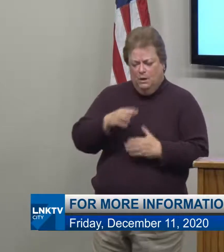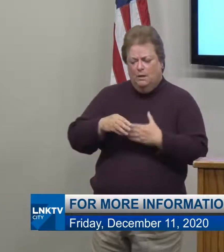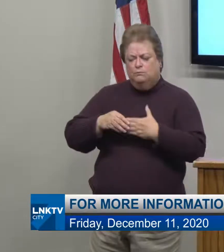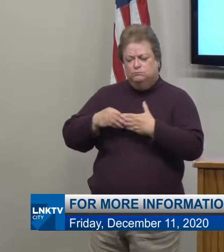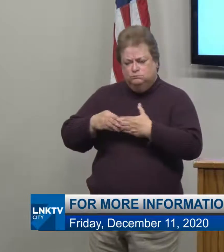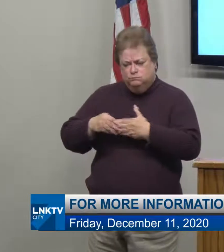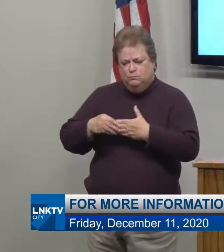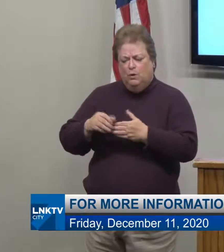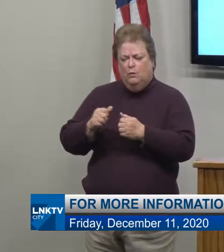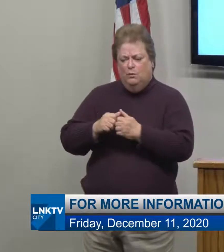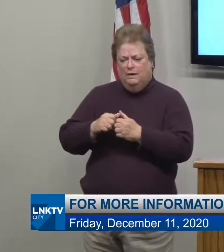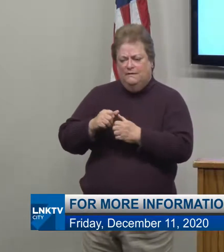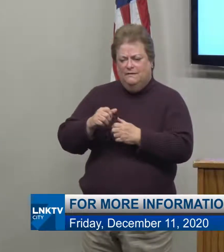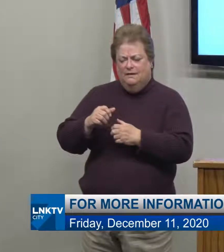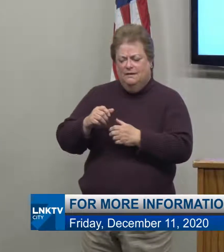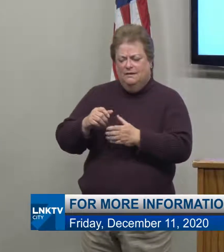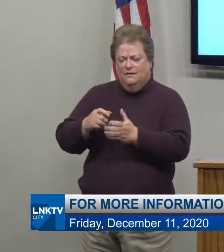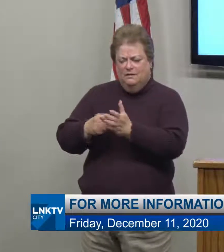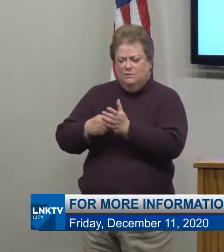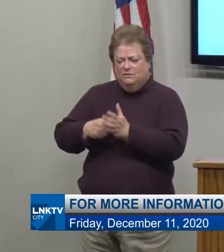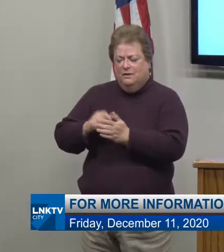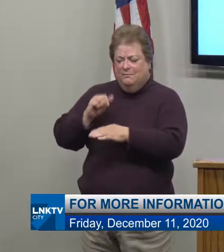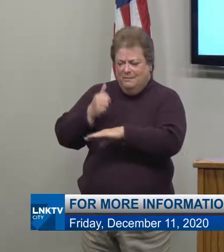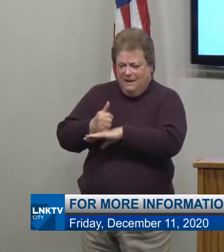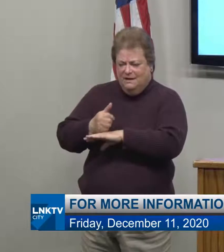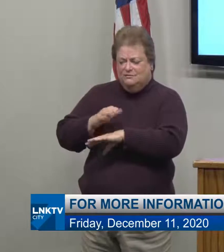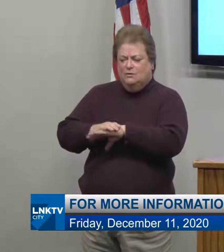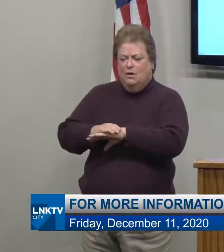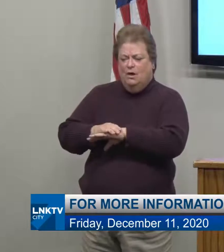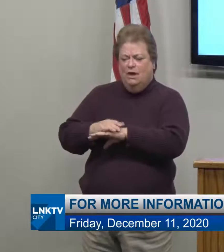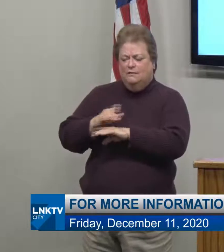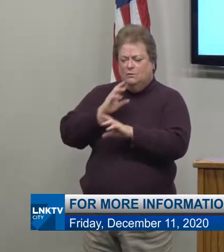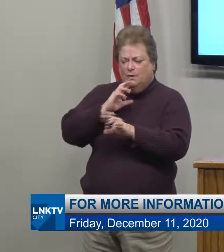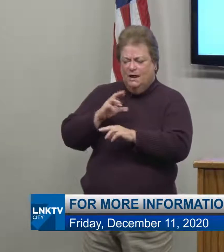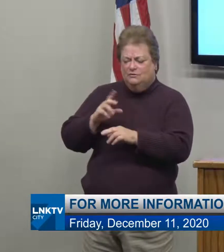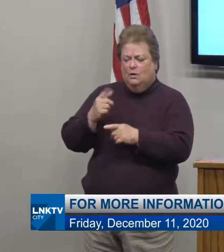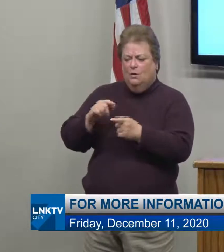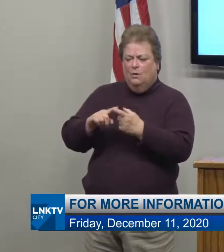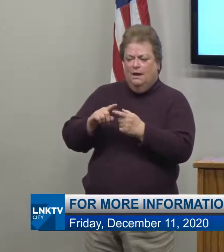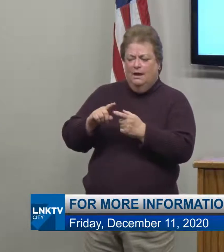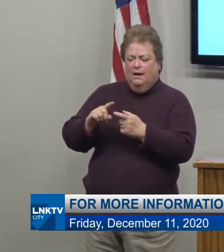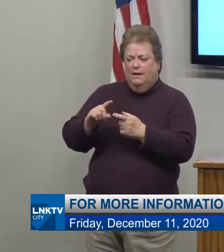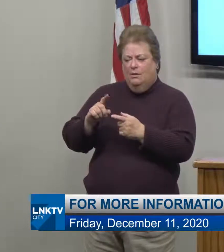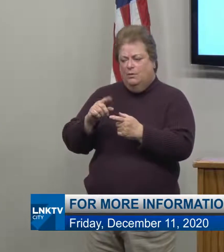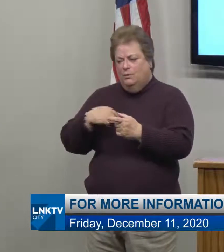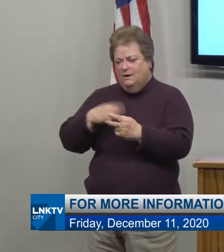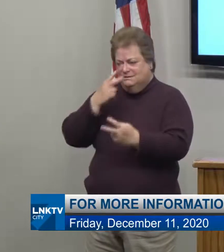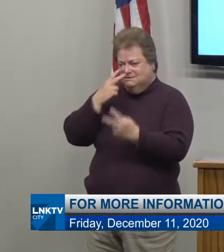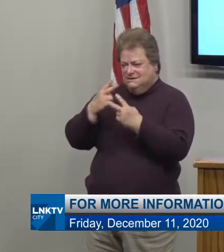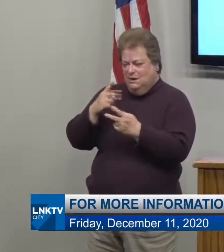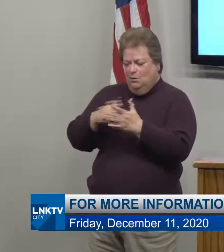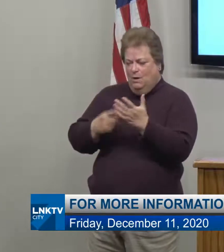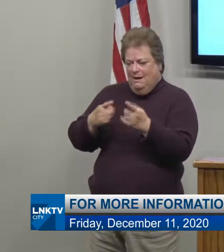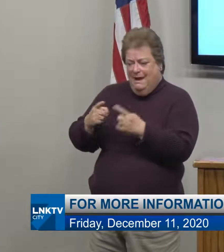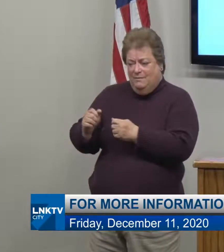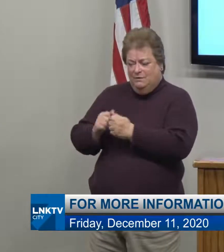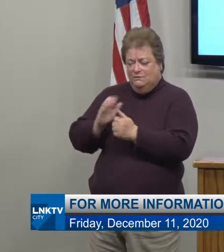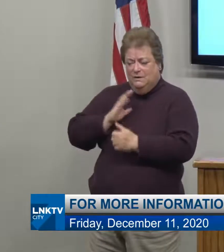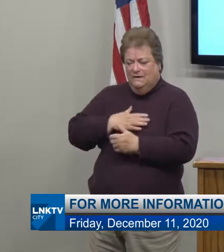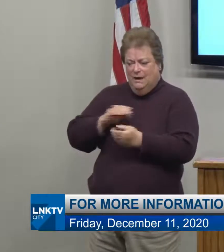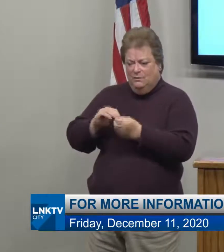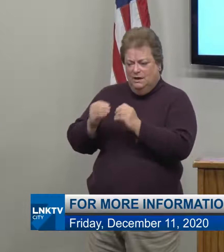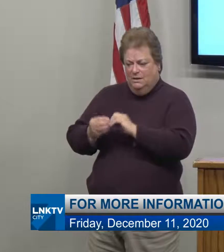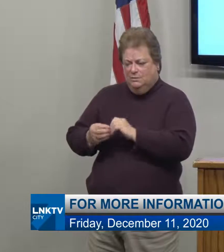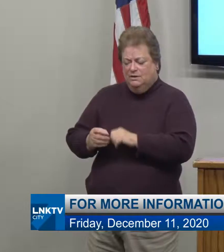based on what's really happening in the community, where our positivity rate and our case numbers are. So just like we've done with